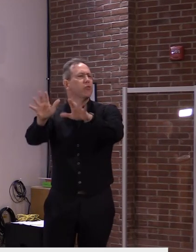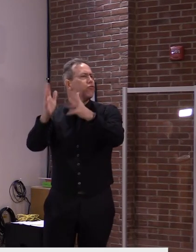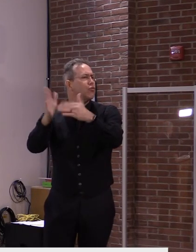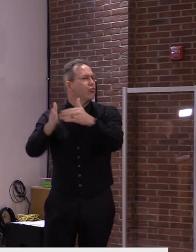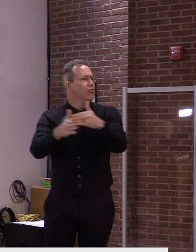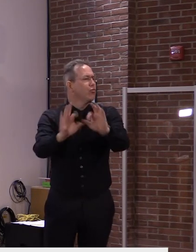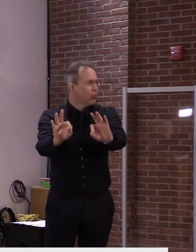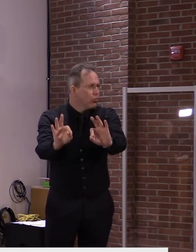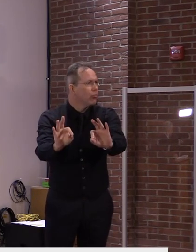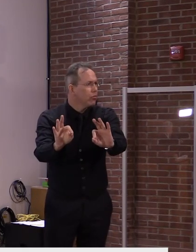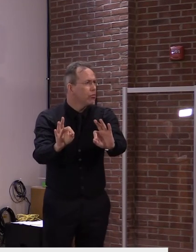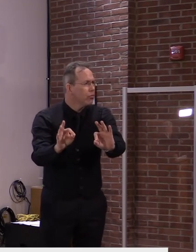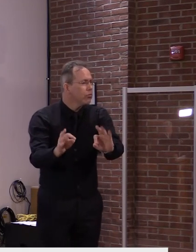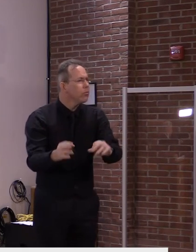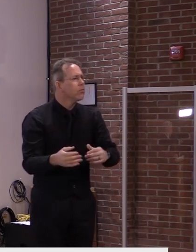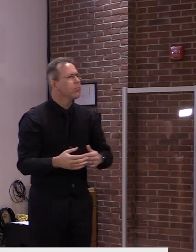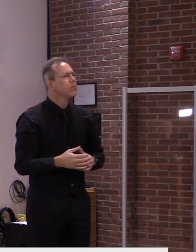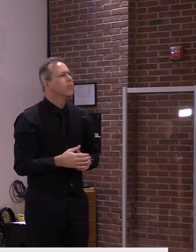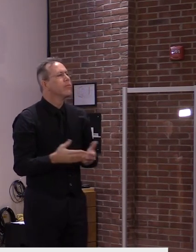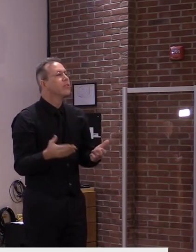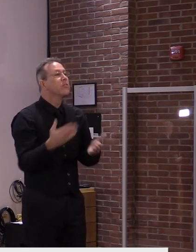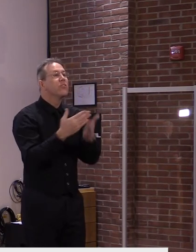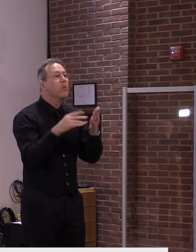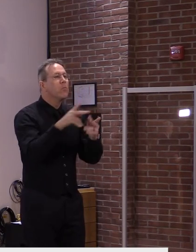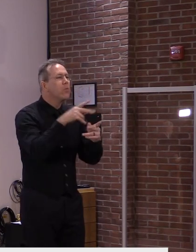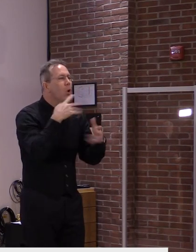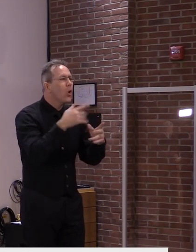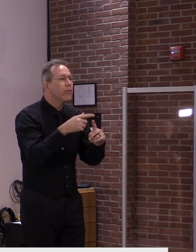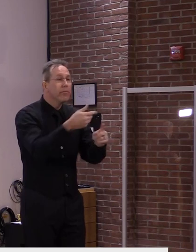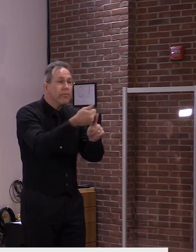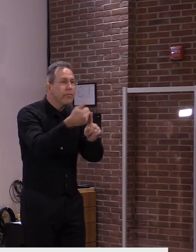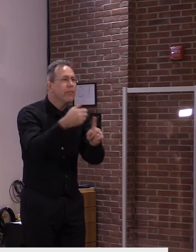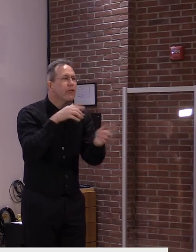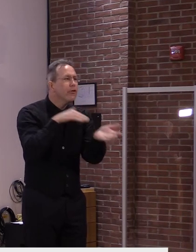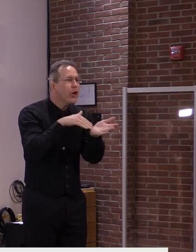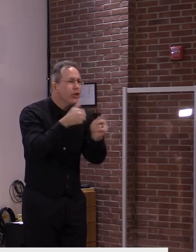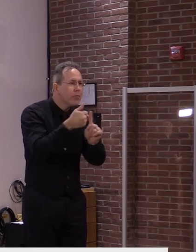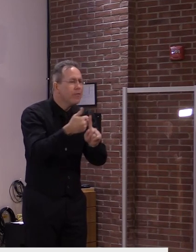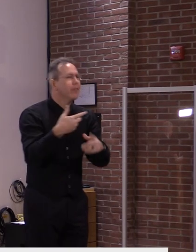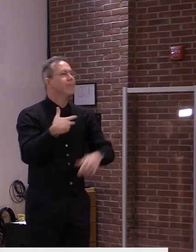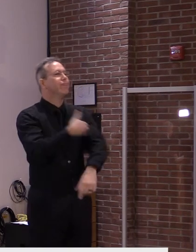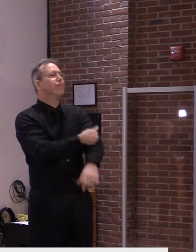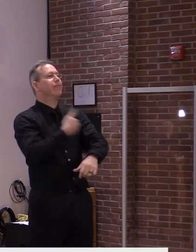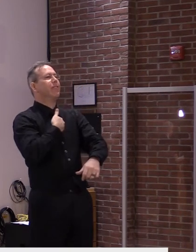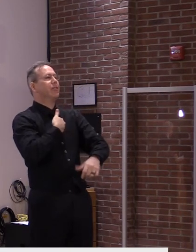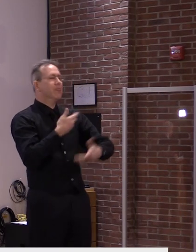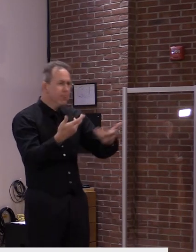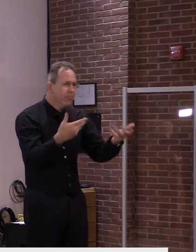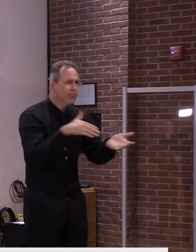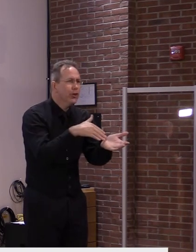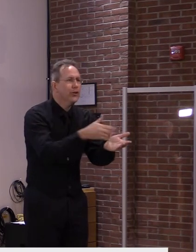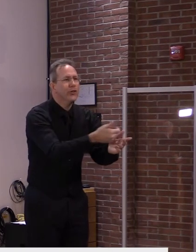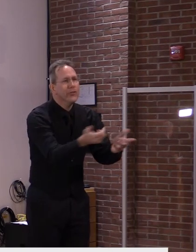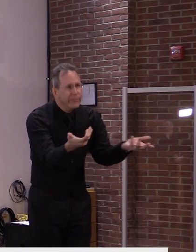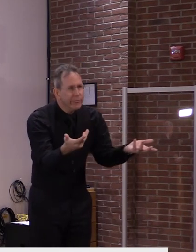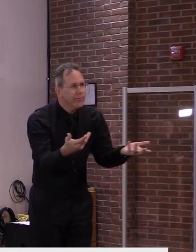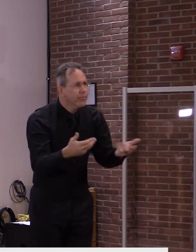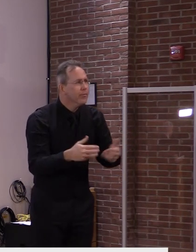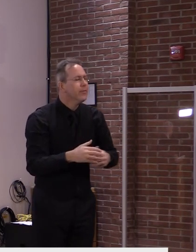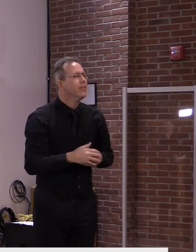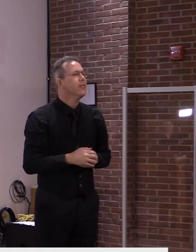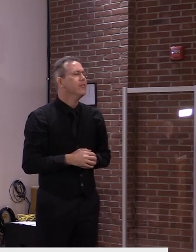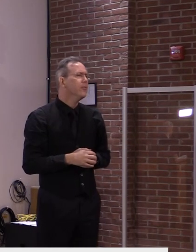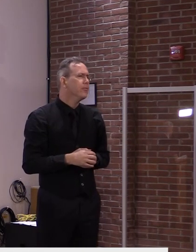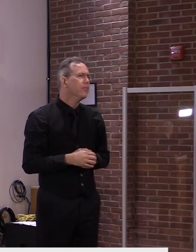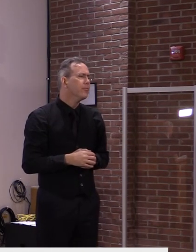in group 1A as well. So you subtract that out. You subtract out, you know, what you think will not